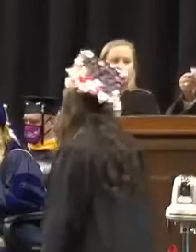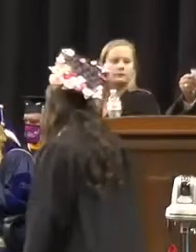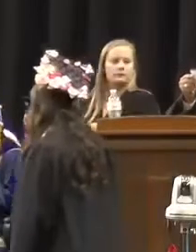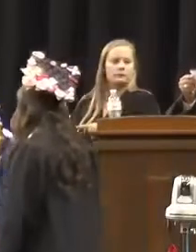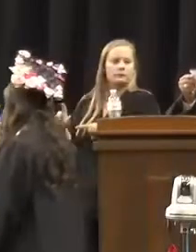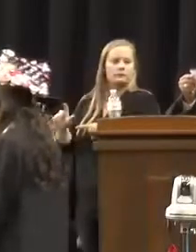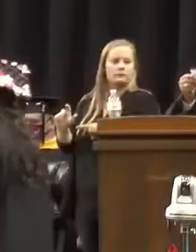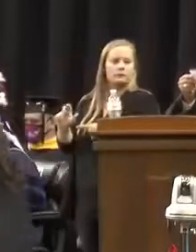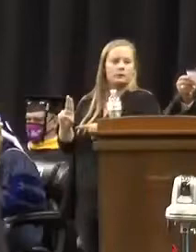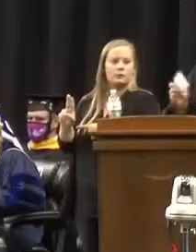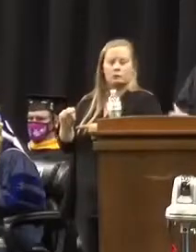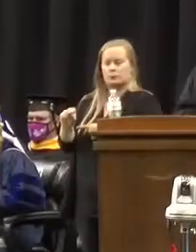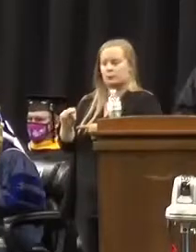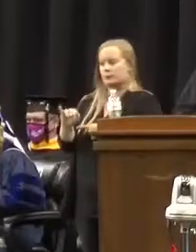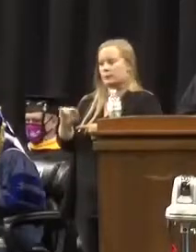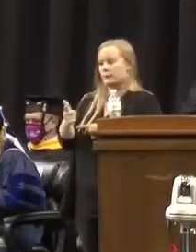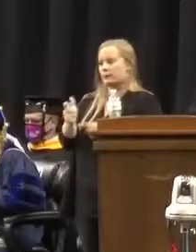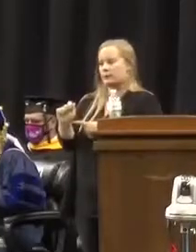Yasmin Zuniga.